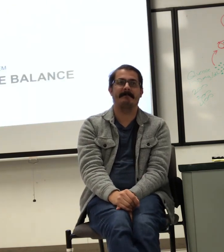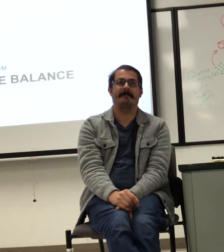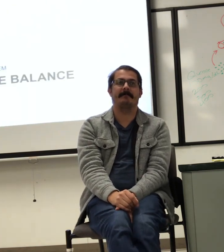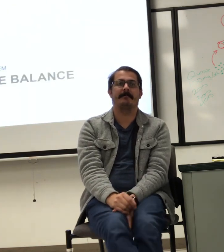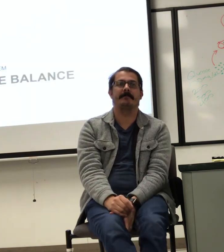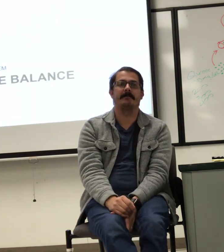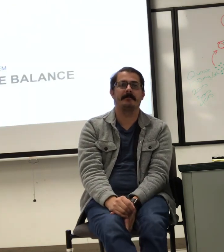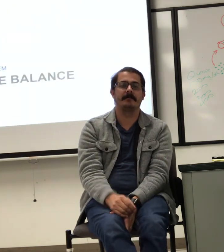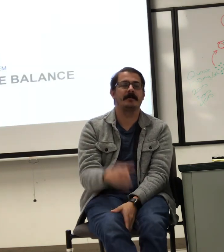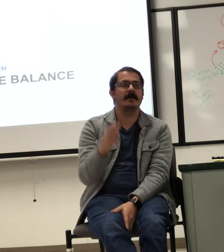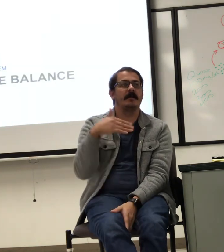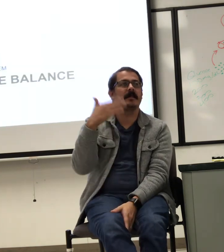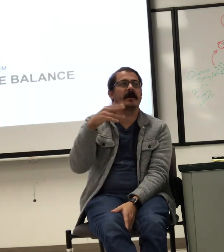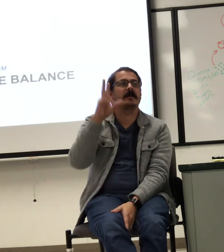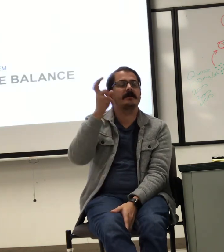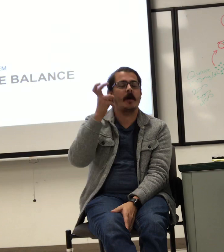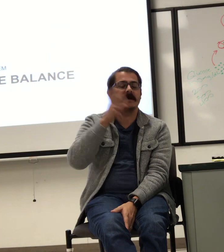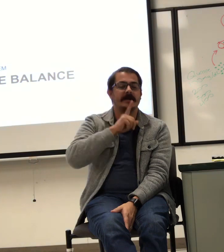All right. The next topic is